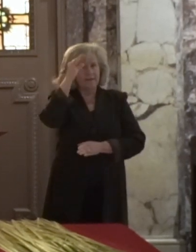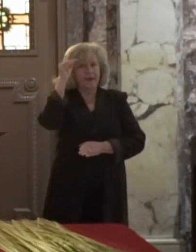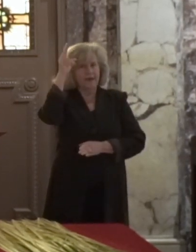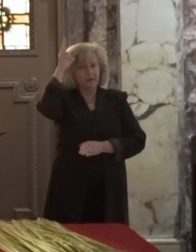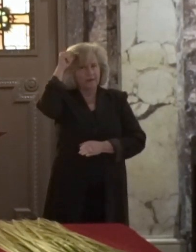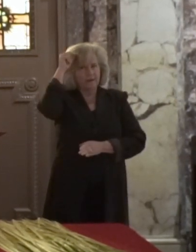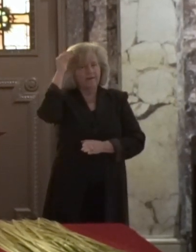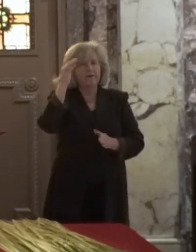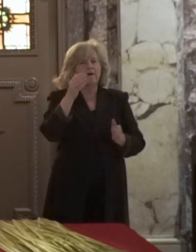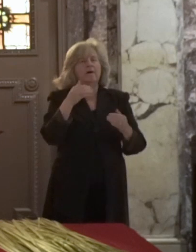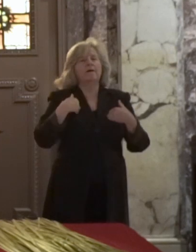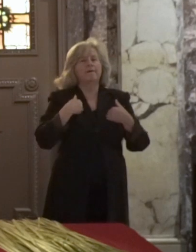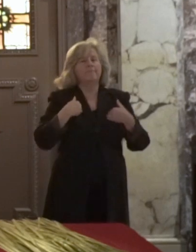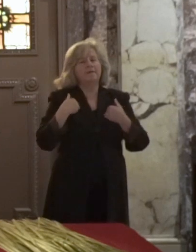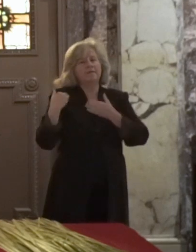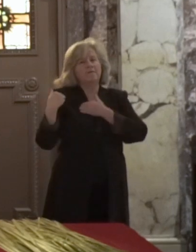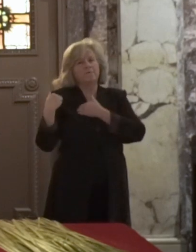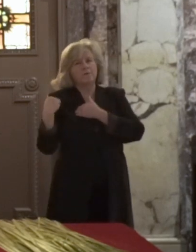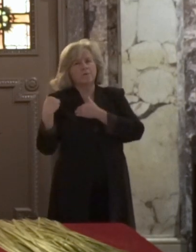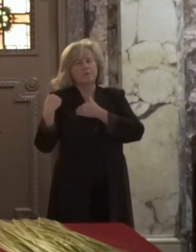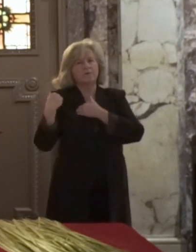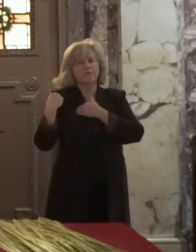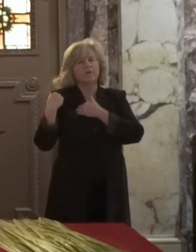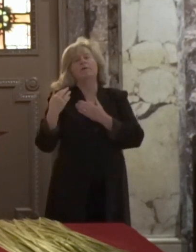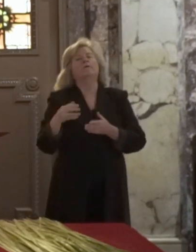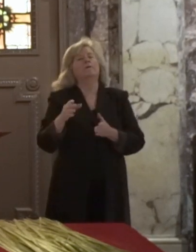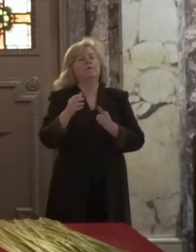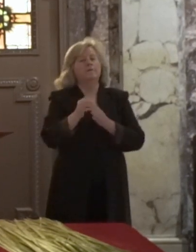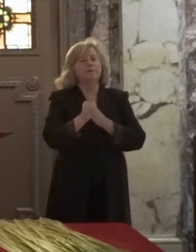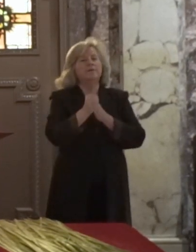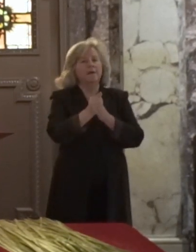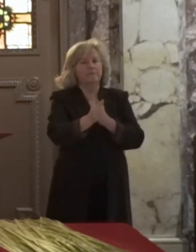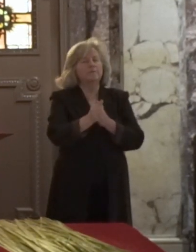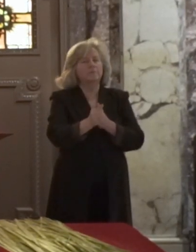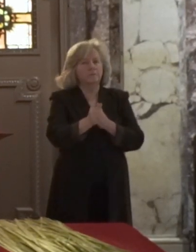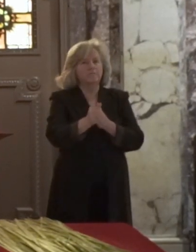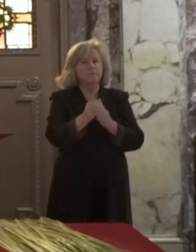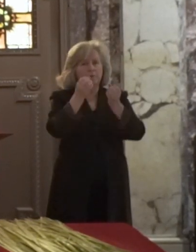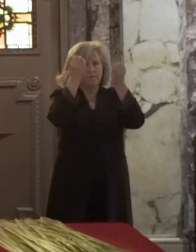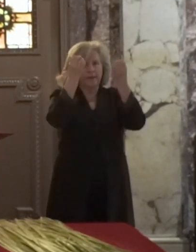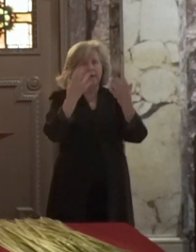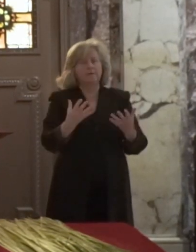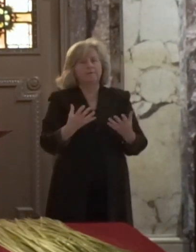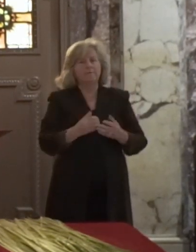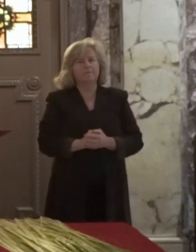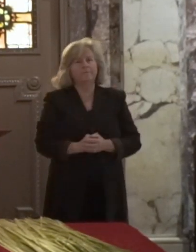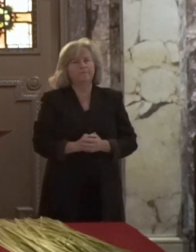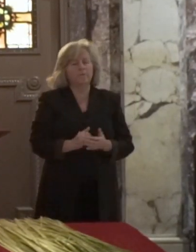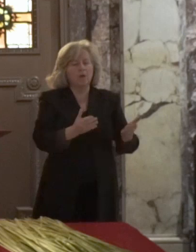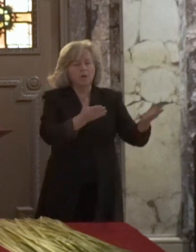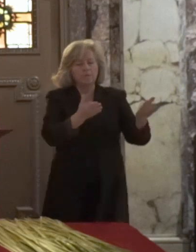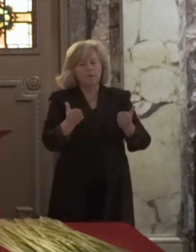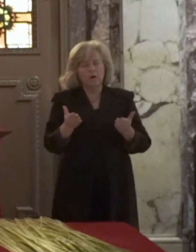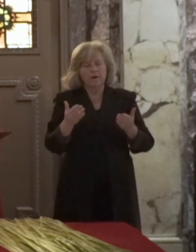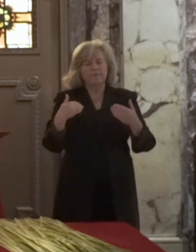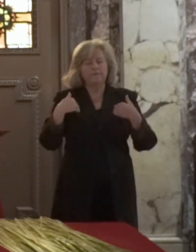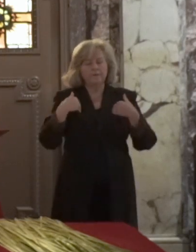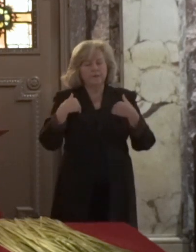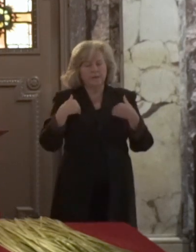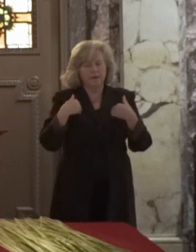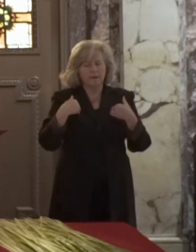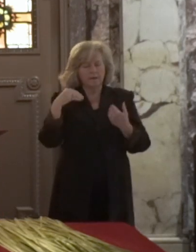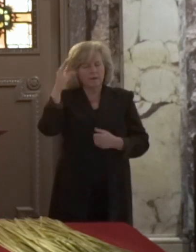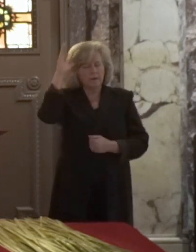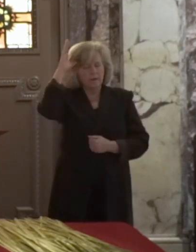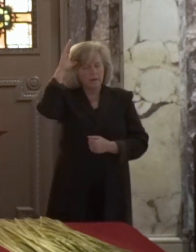of burden." The disciples went and did as Jesus had ordered them. They brought the ass and the colt